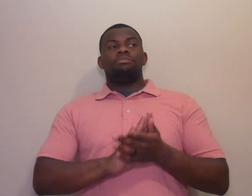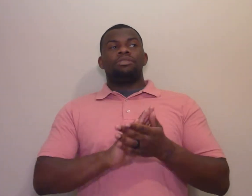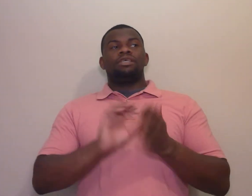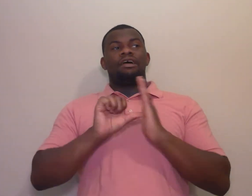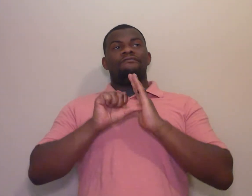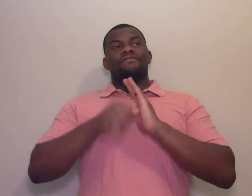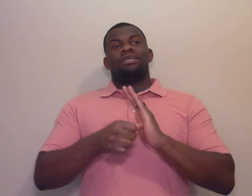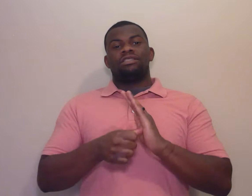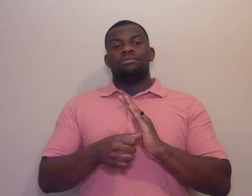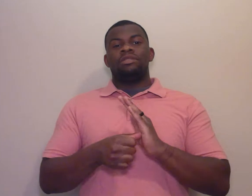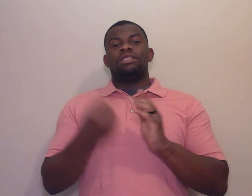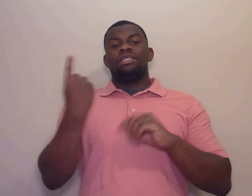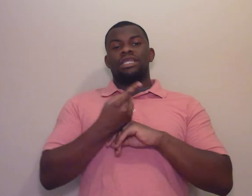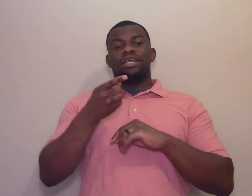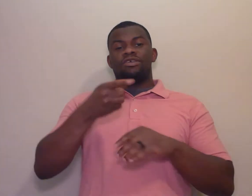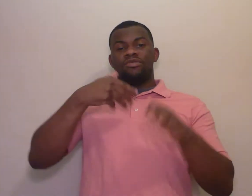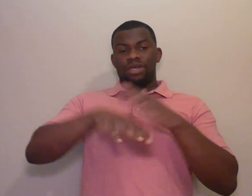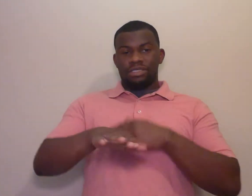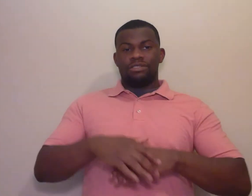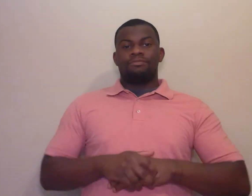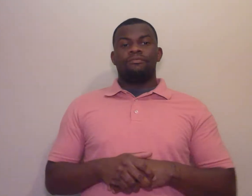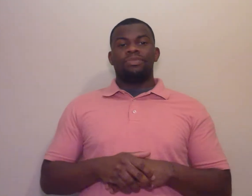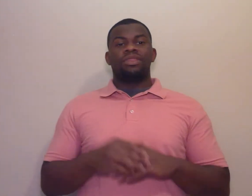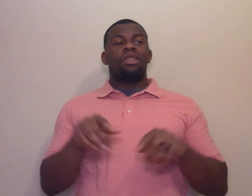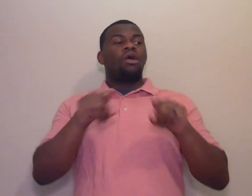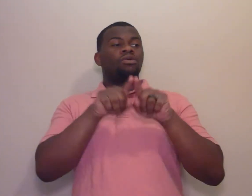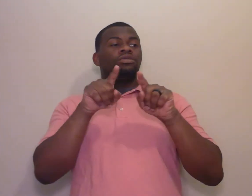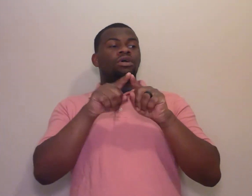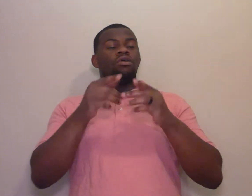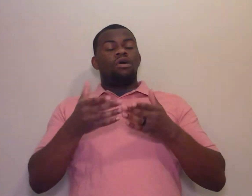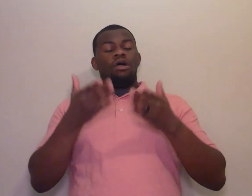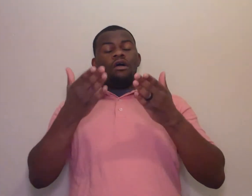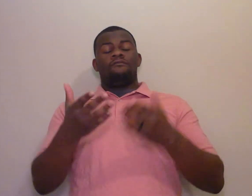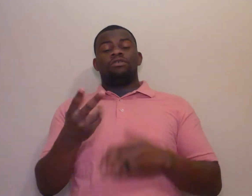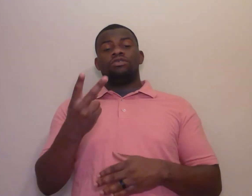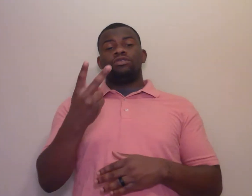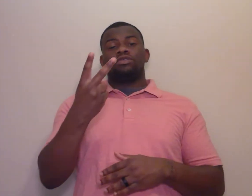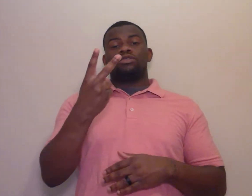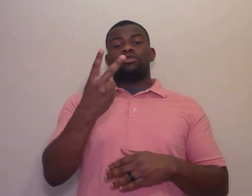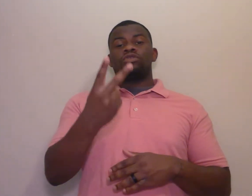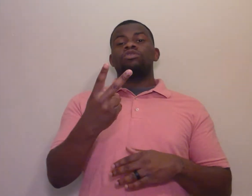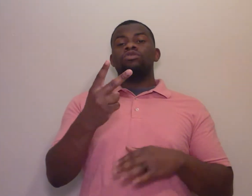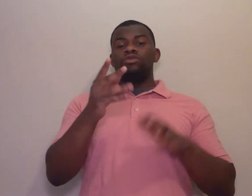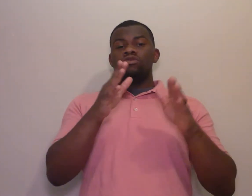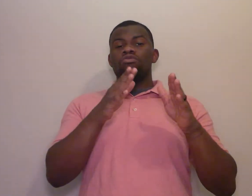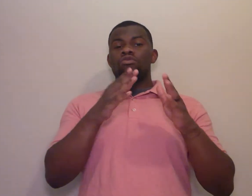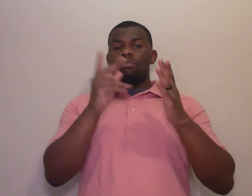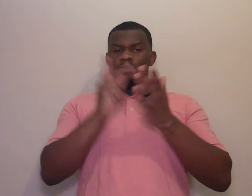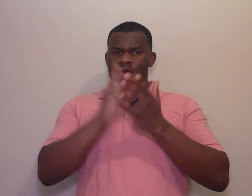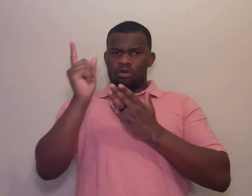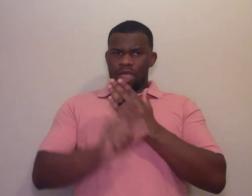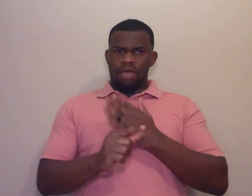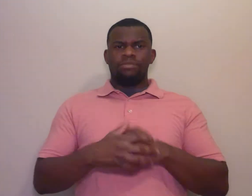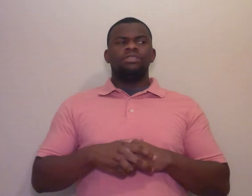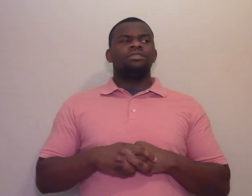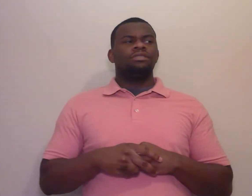NMSU also offers 2 life insurance programs, a long-term disability program, a critical illness plan, and a long-term care